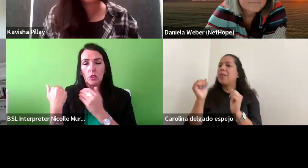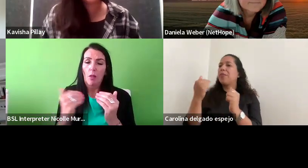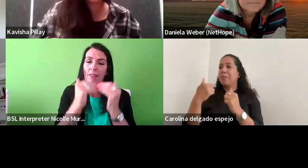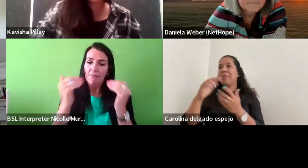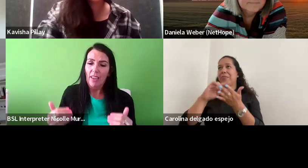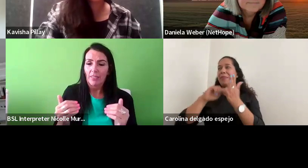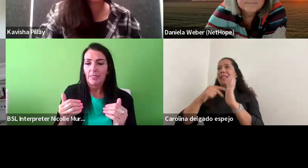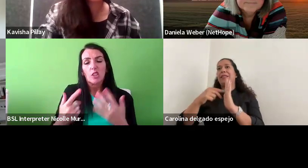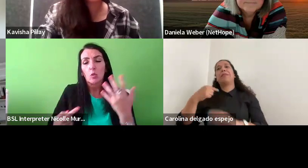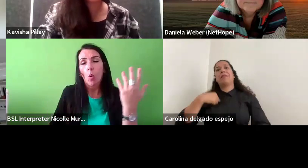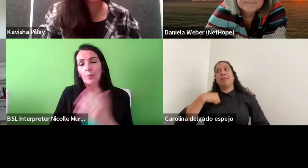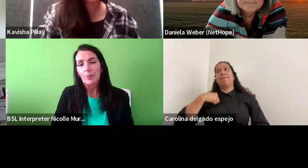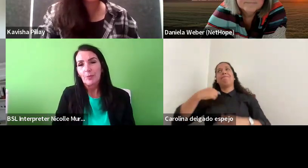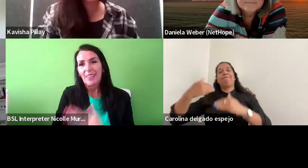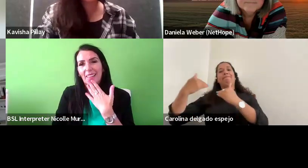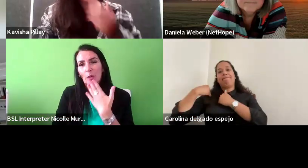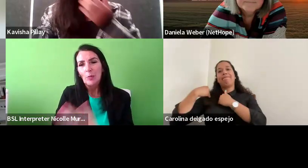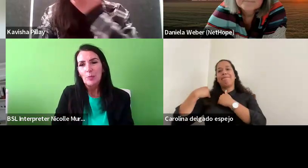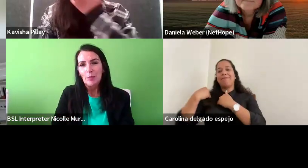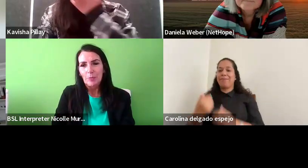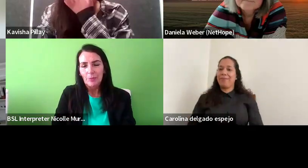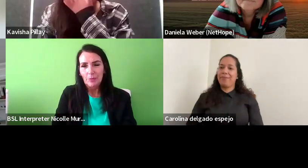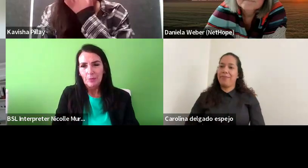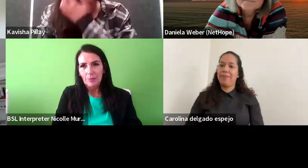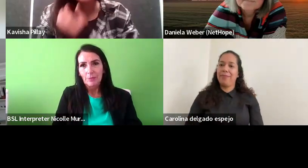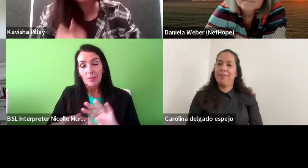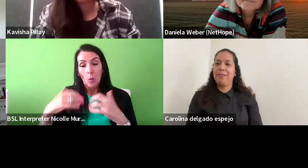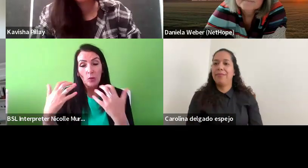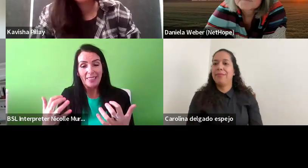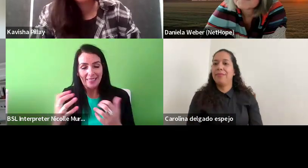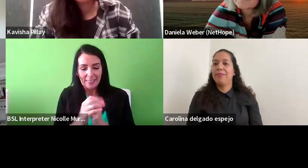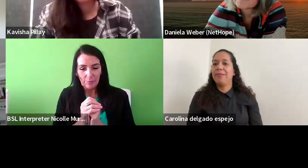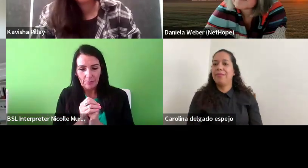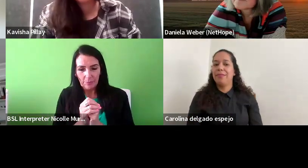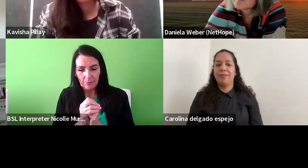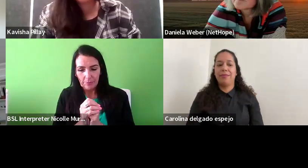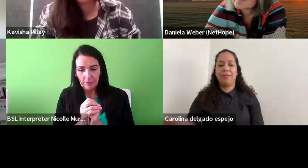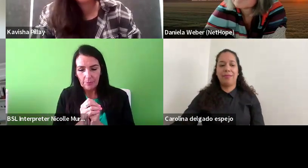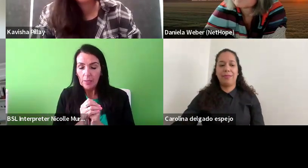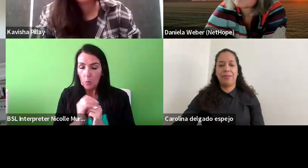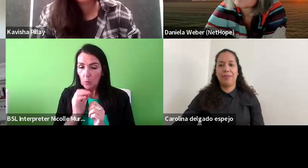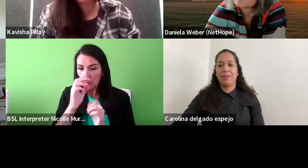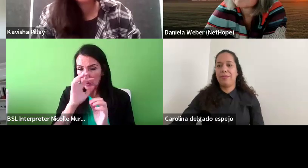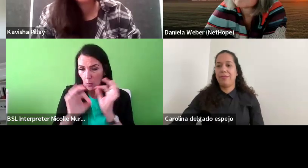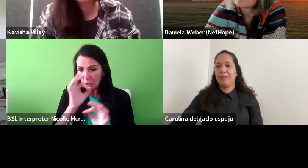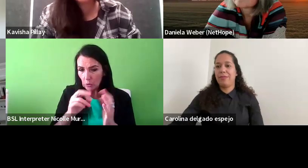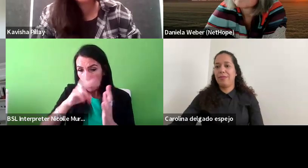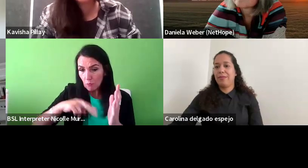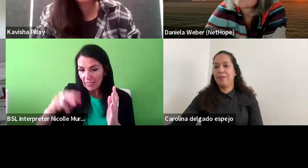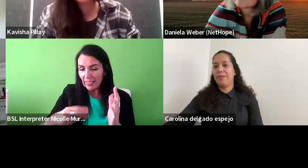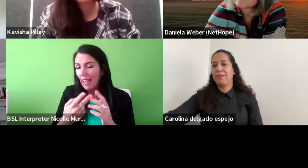etc. Thank you. To our audience, please note we are reading all your questions, and if I do